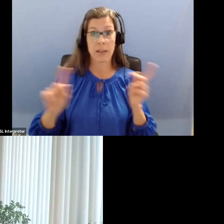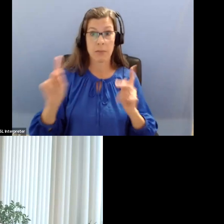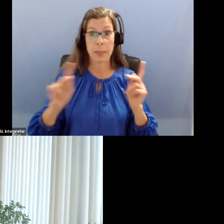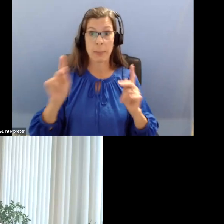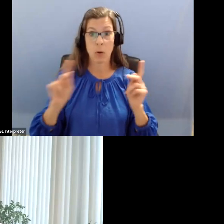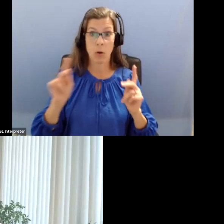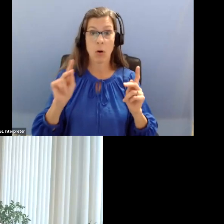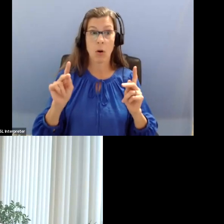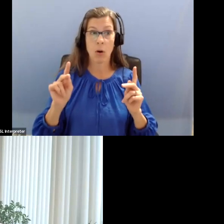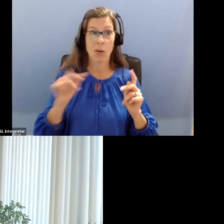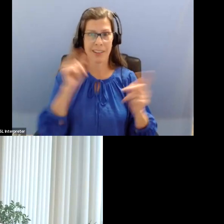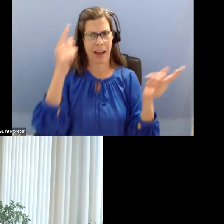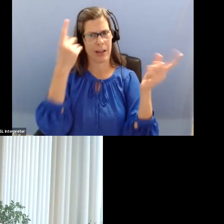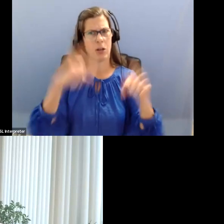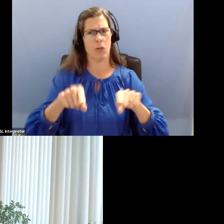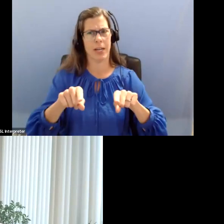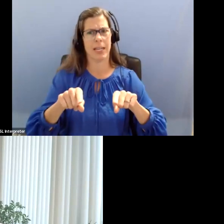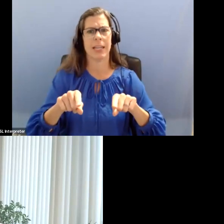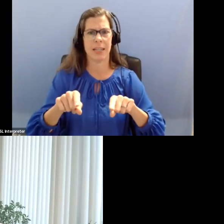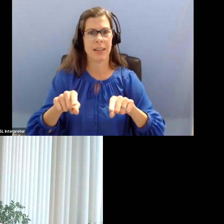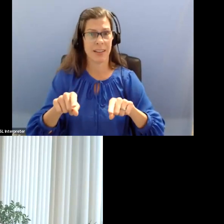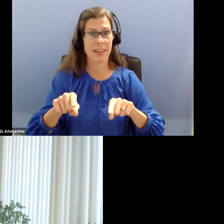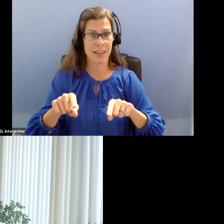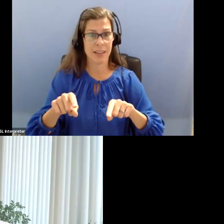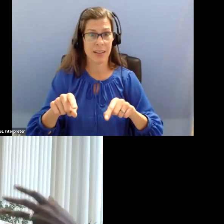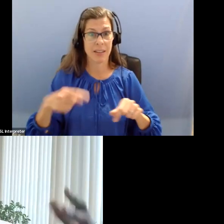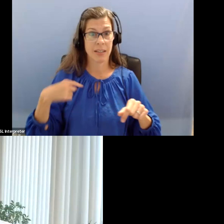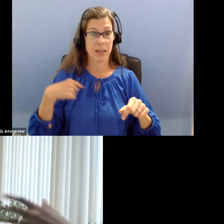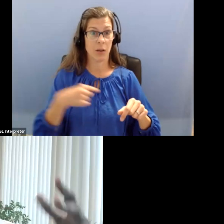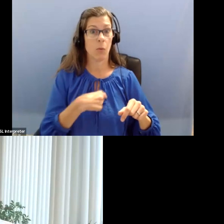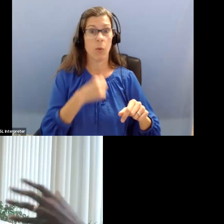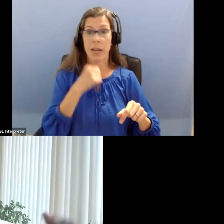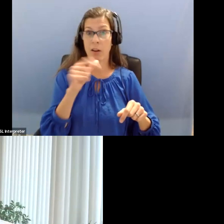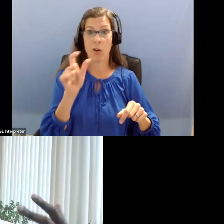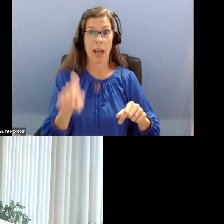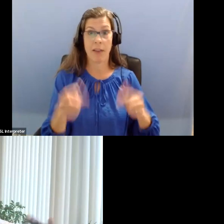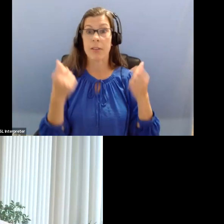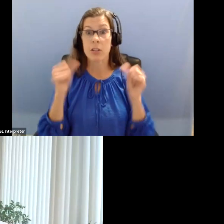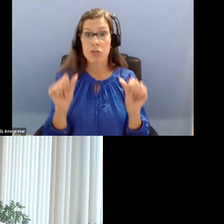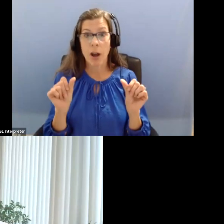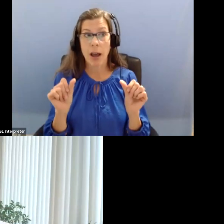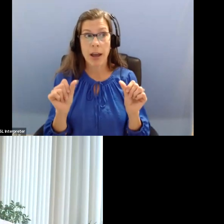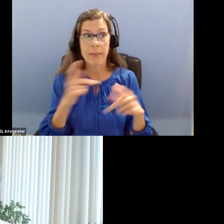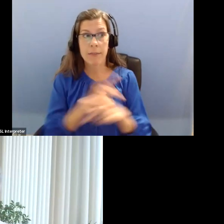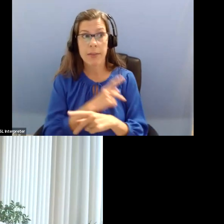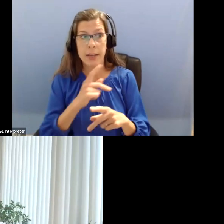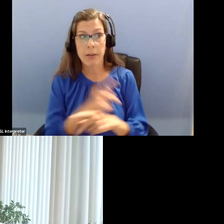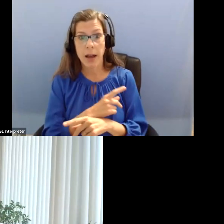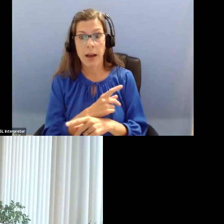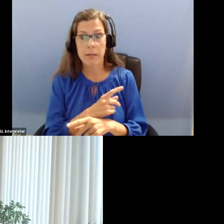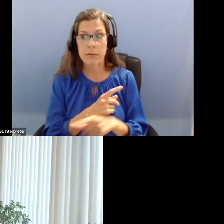agree with in some of our discussions, we don't have to work to generate that concern. People are